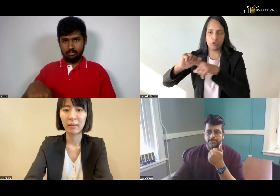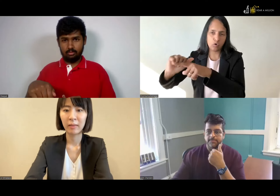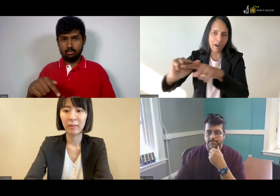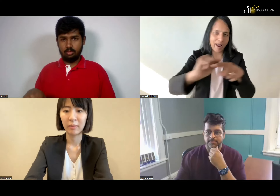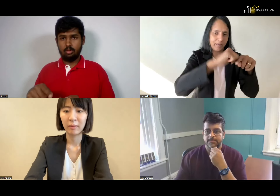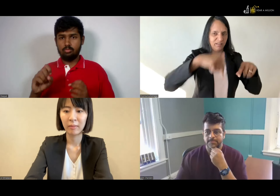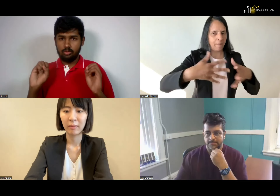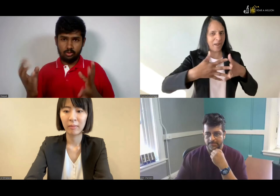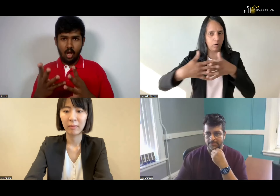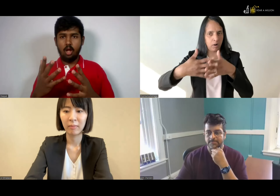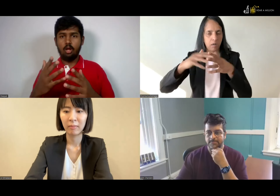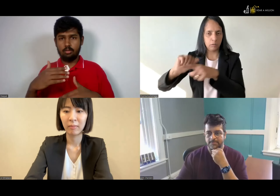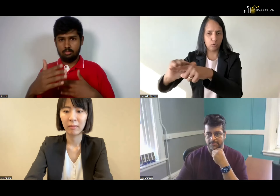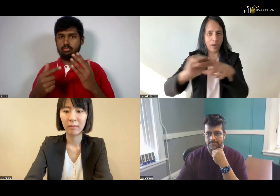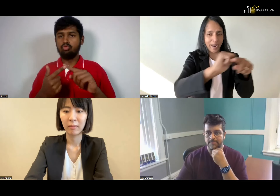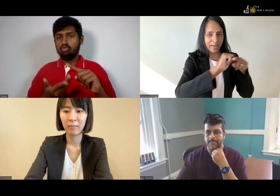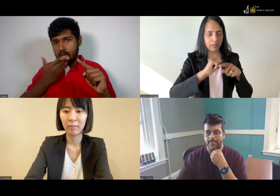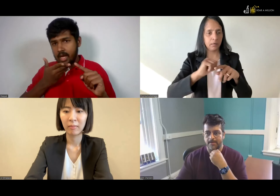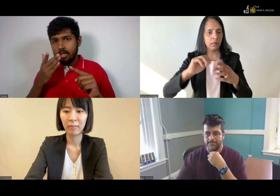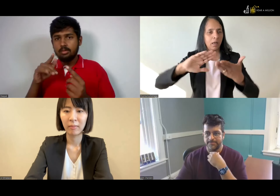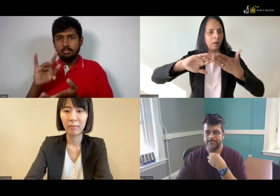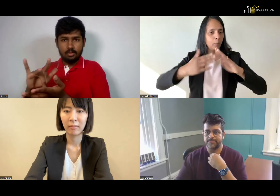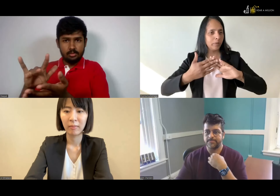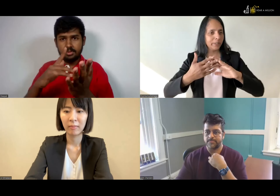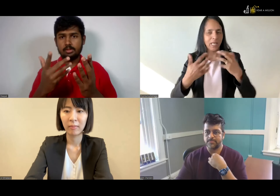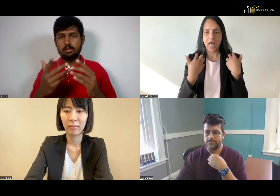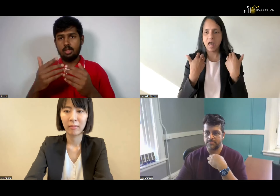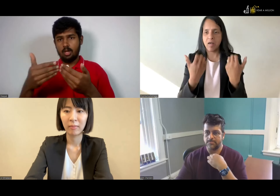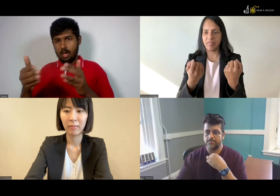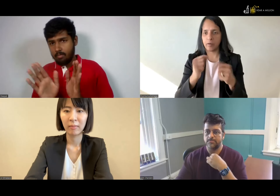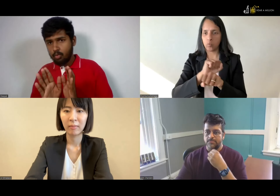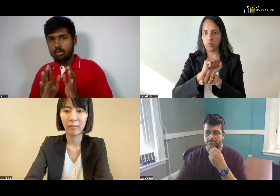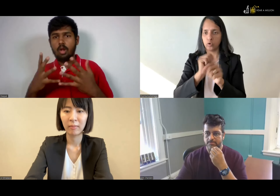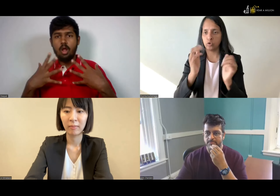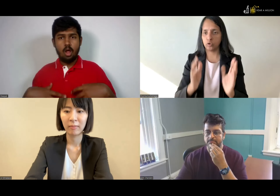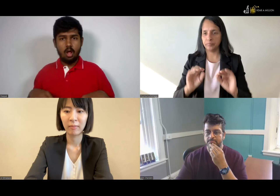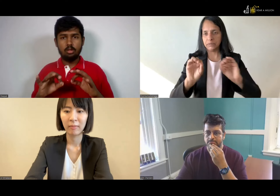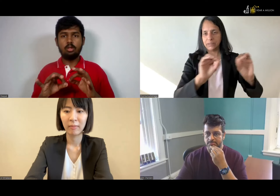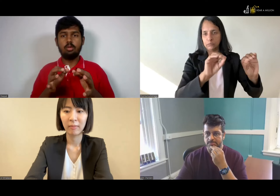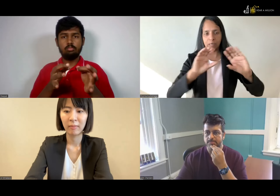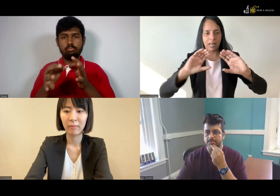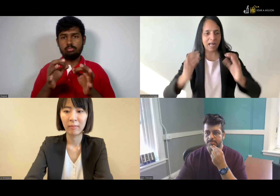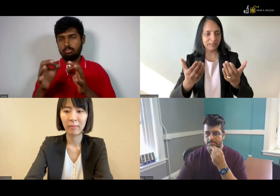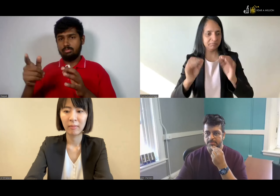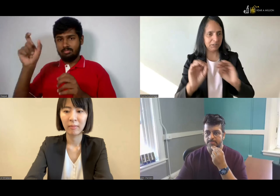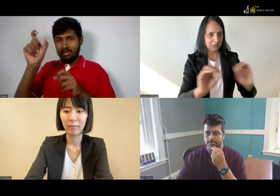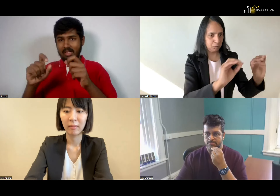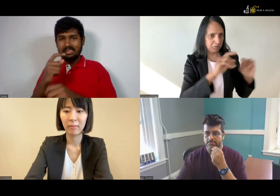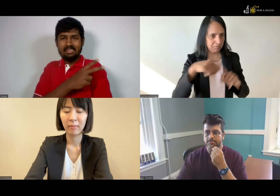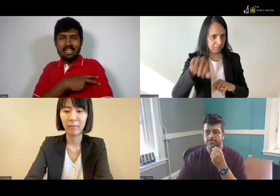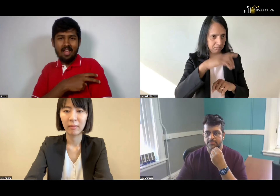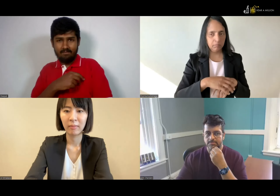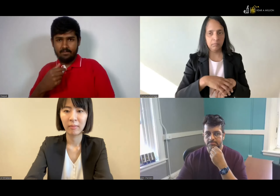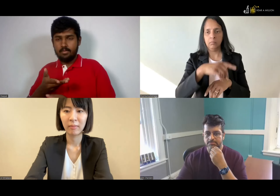So this center is just starting to train people, the community health workers now,